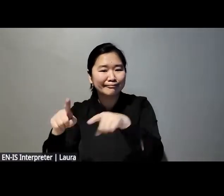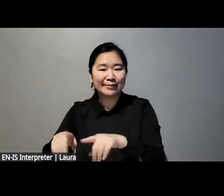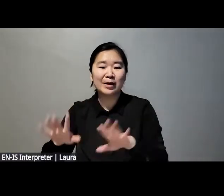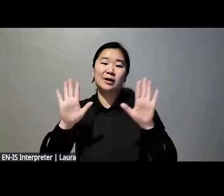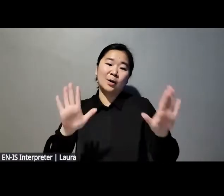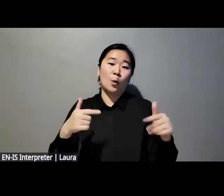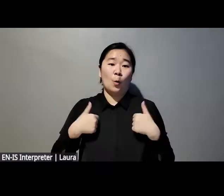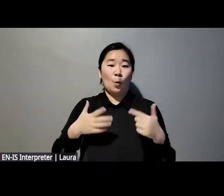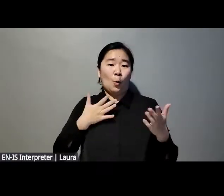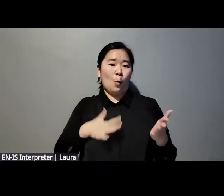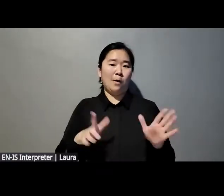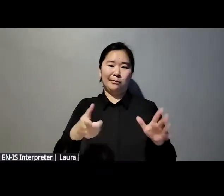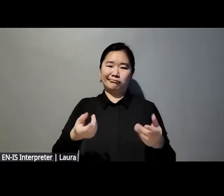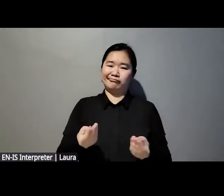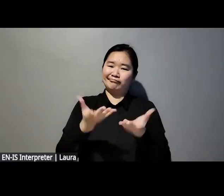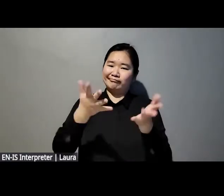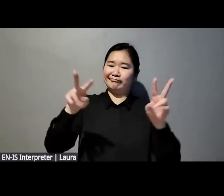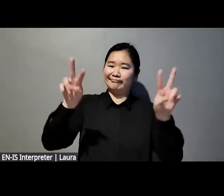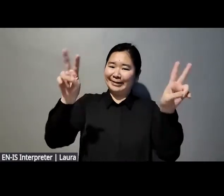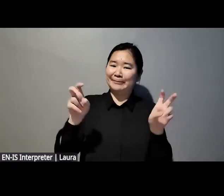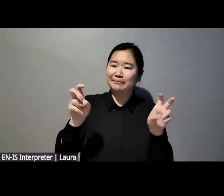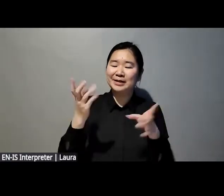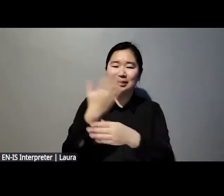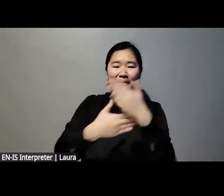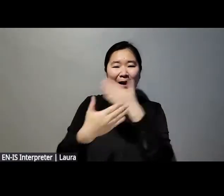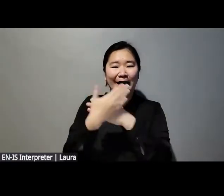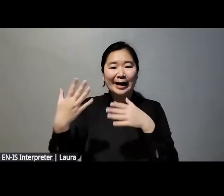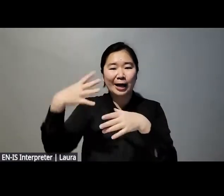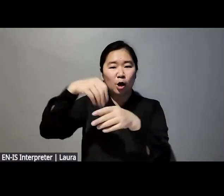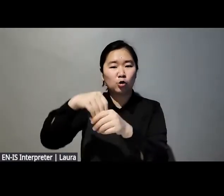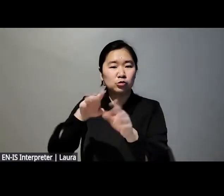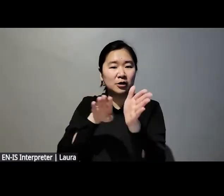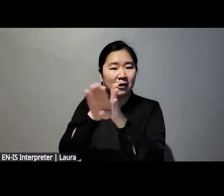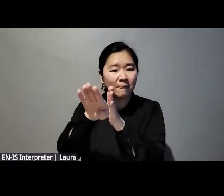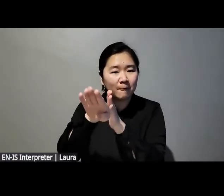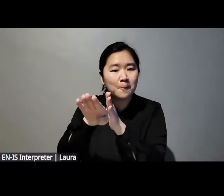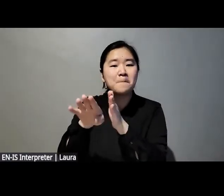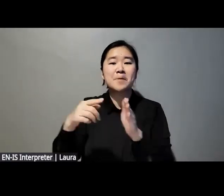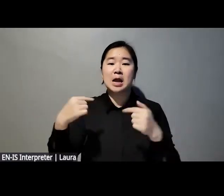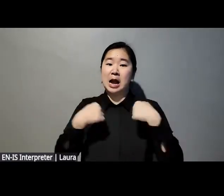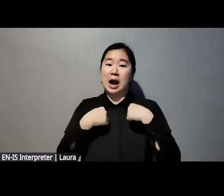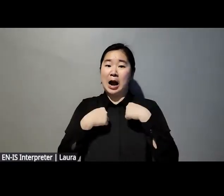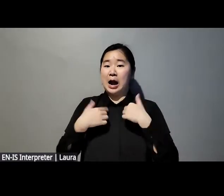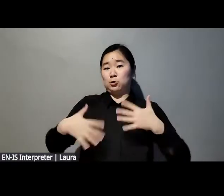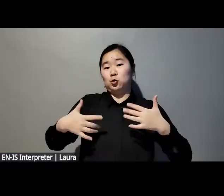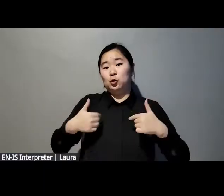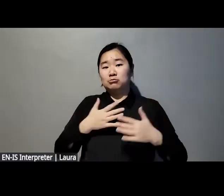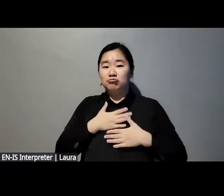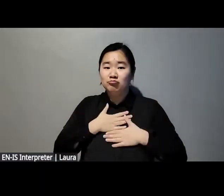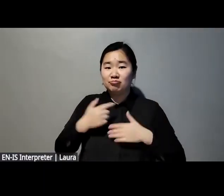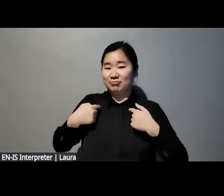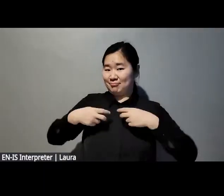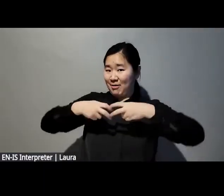the value of partnerships, strengthening the system. Elizabeth talked about stigma, which